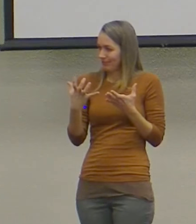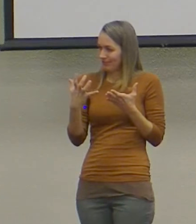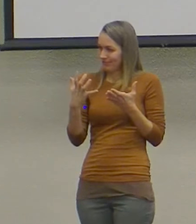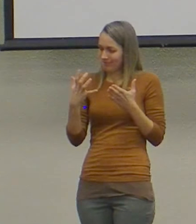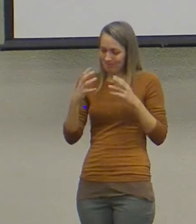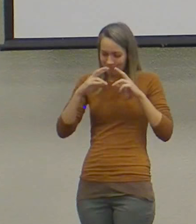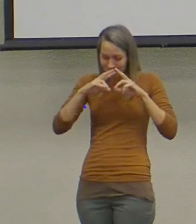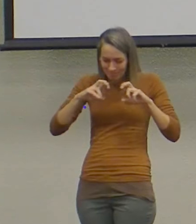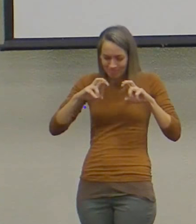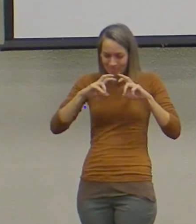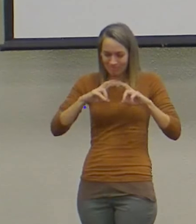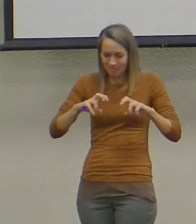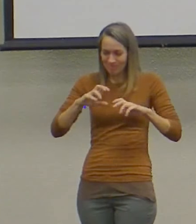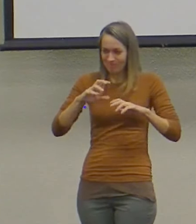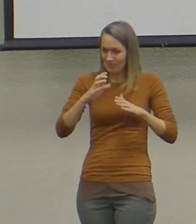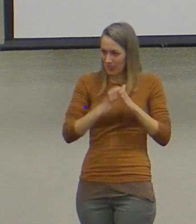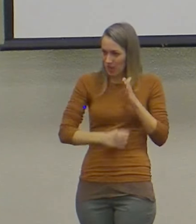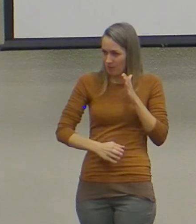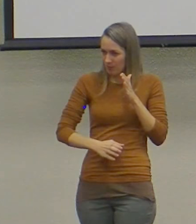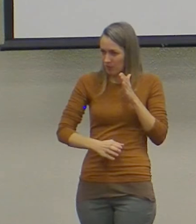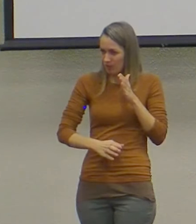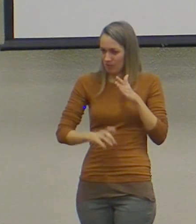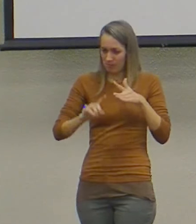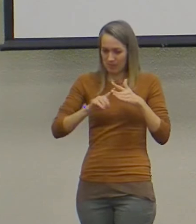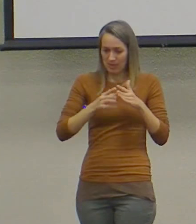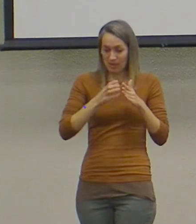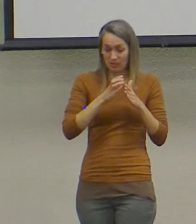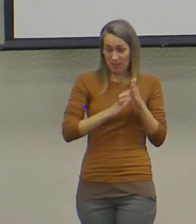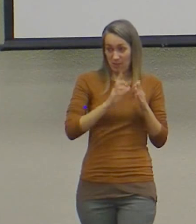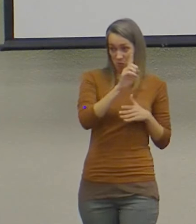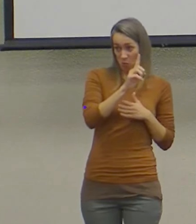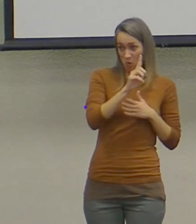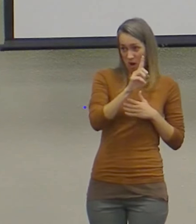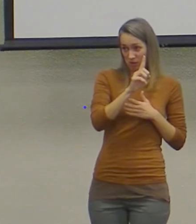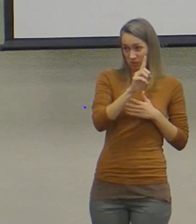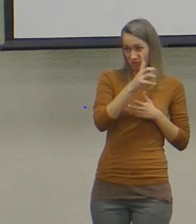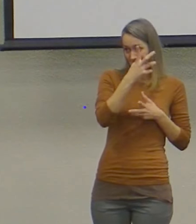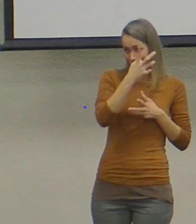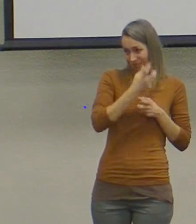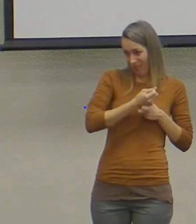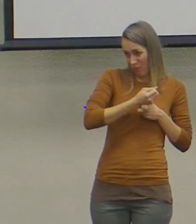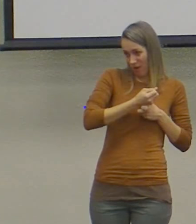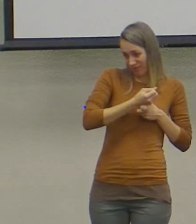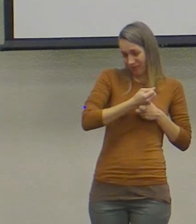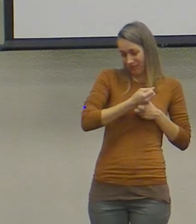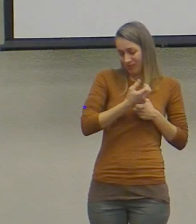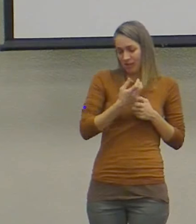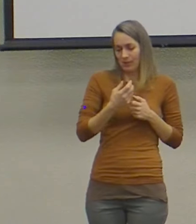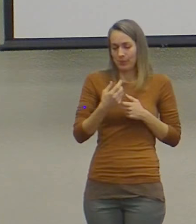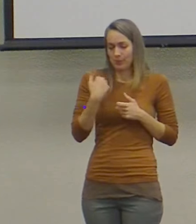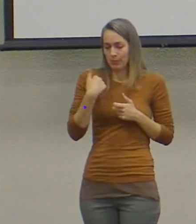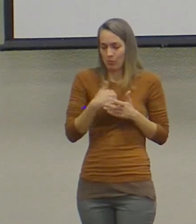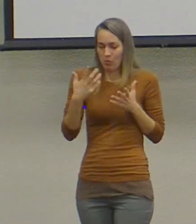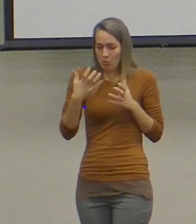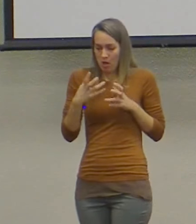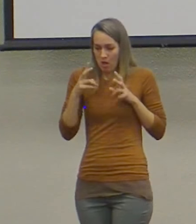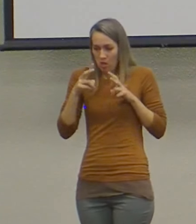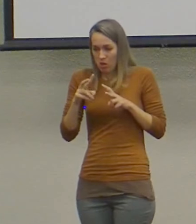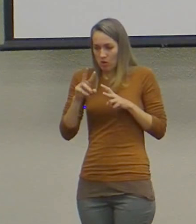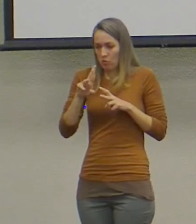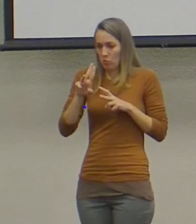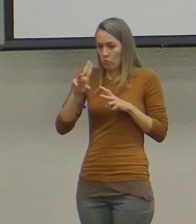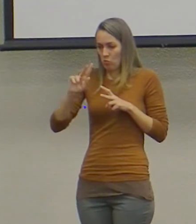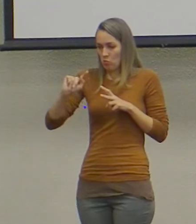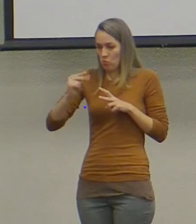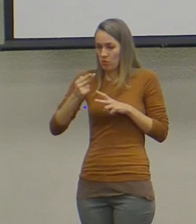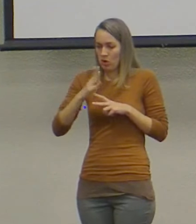chapter by beginning back in chapter 1 just briefly and borrowing from that chapter. We want to look at Ruth's